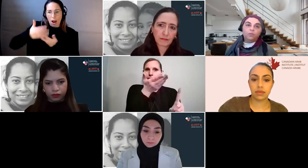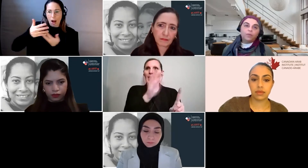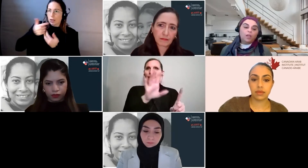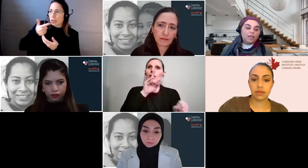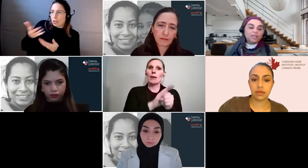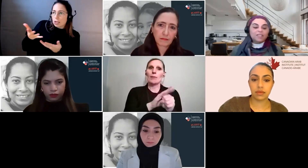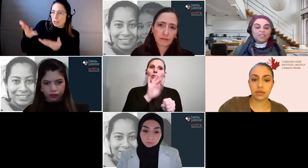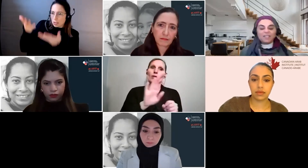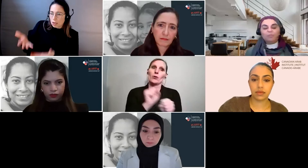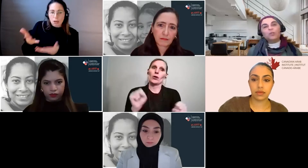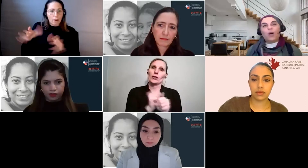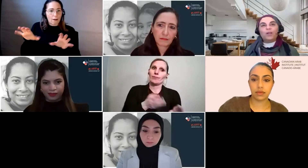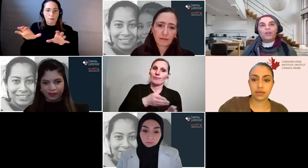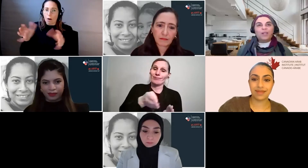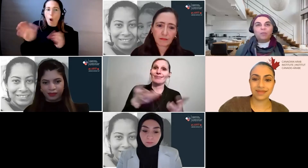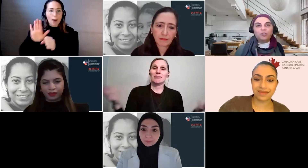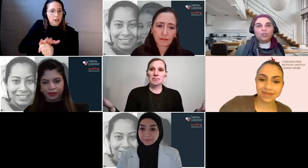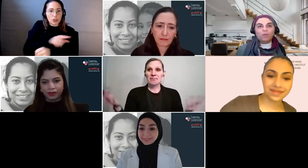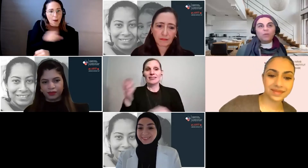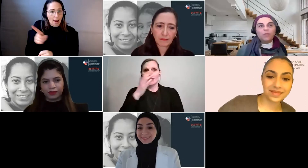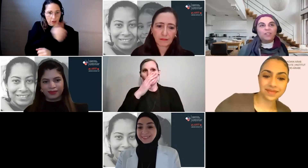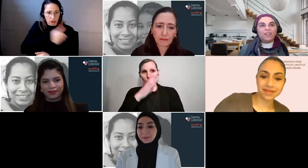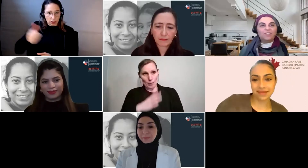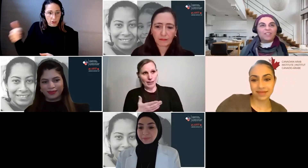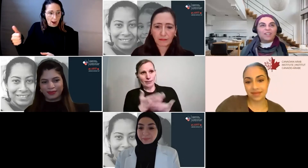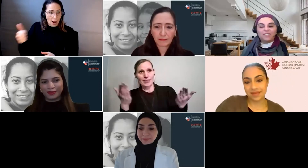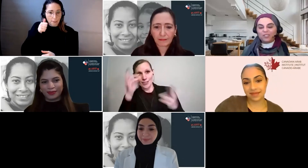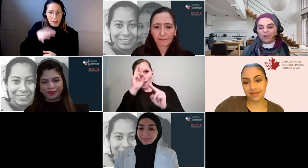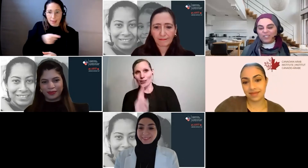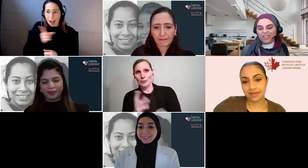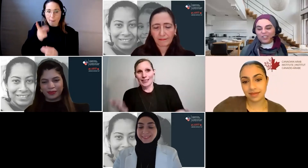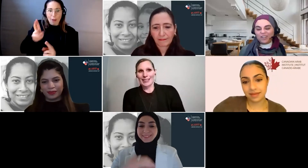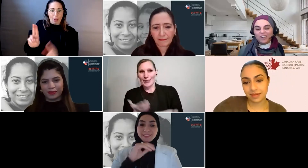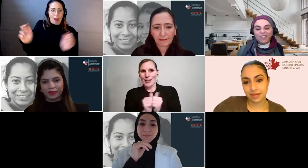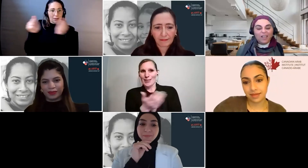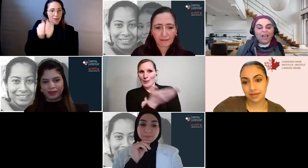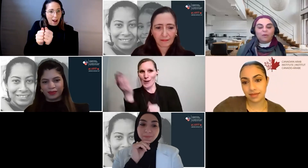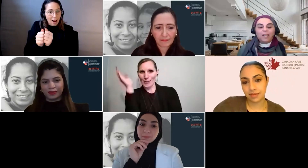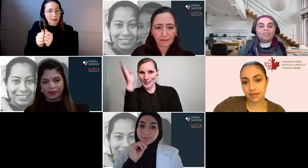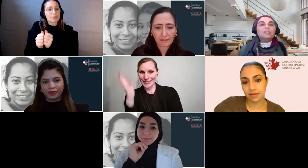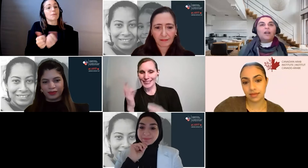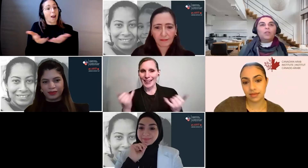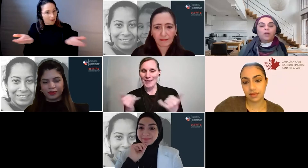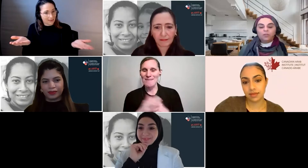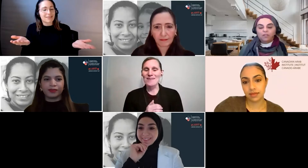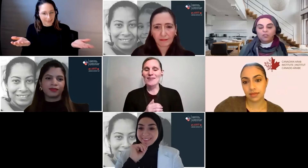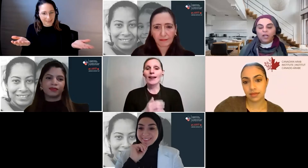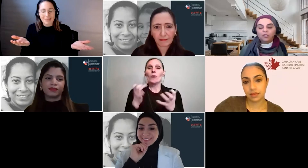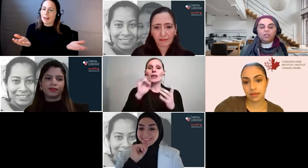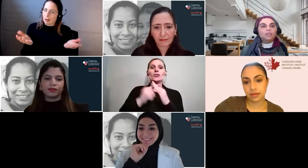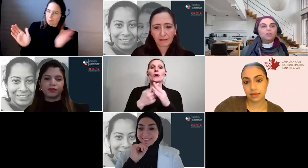do. Ladies, it's an absolute honor and pleasure to be with you today and facilitate this conversation. I would like to start with a round